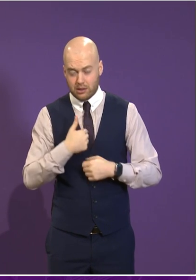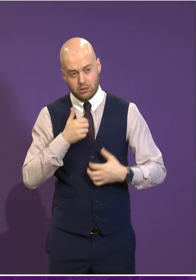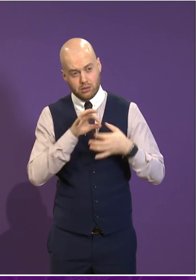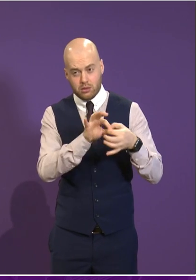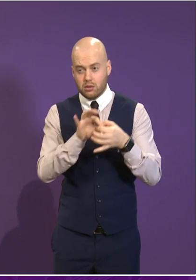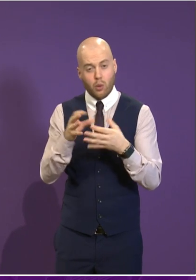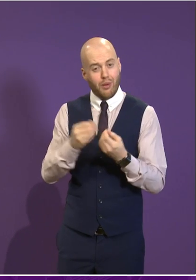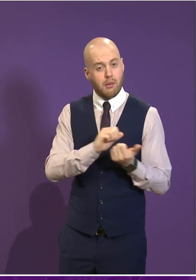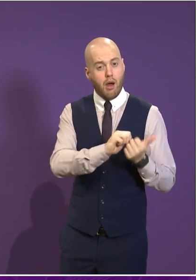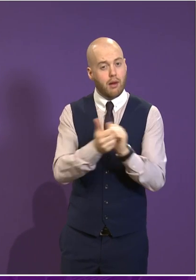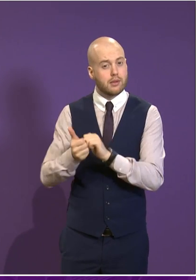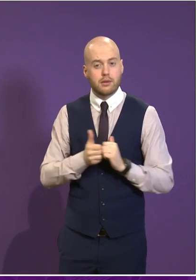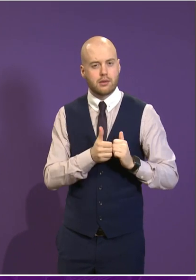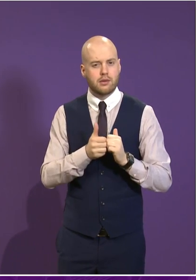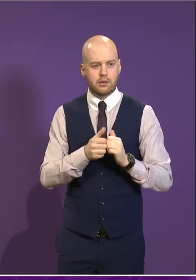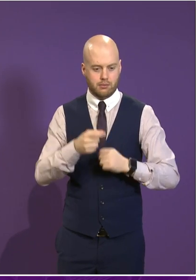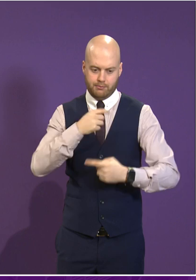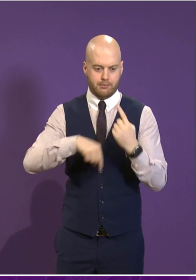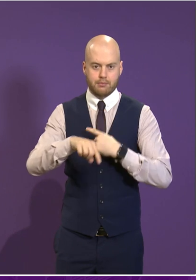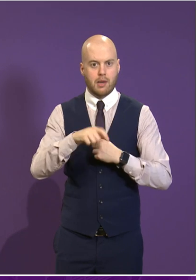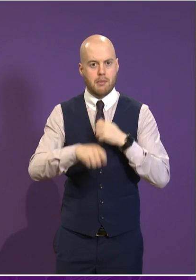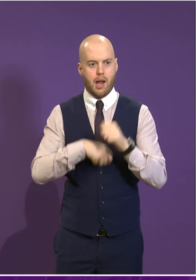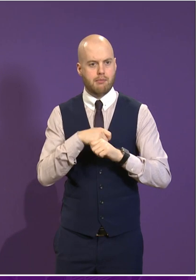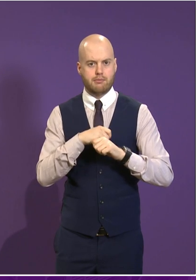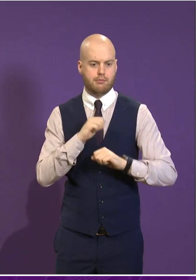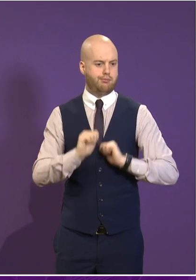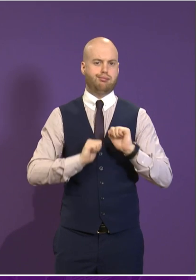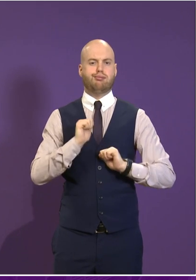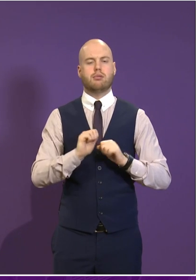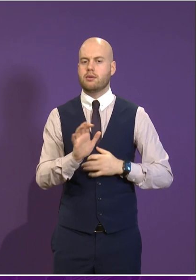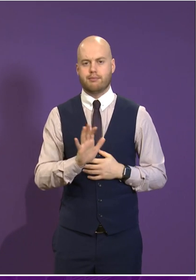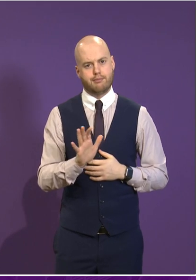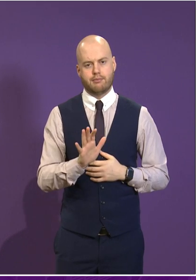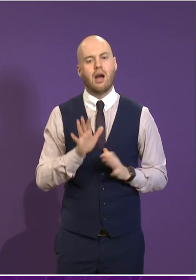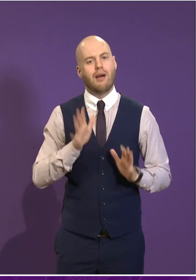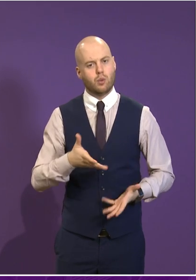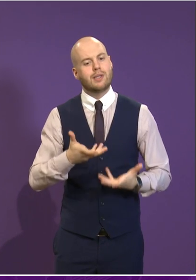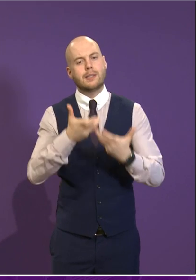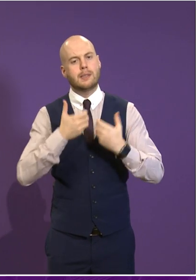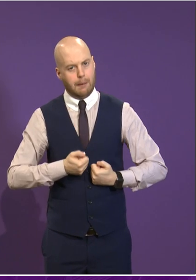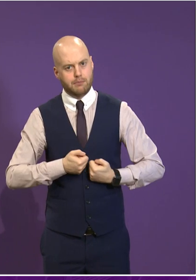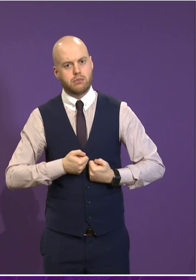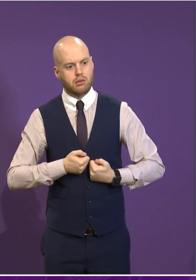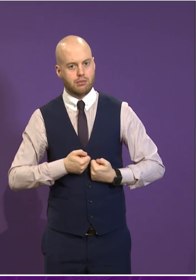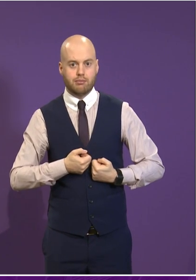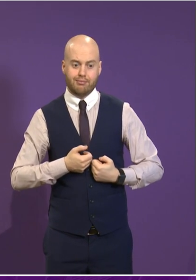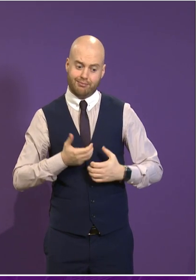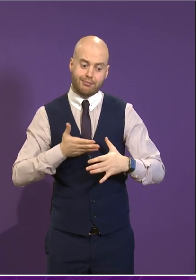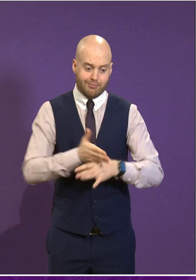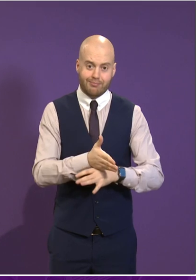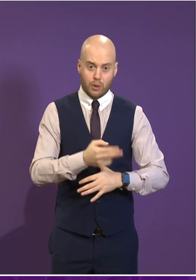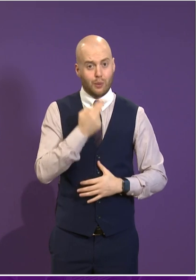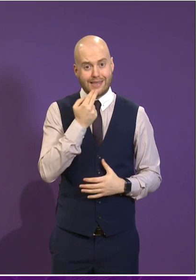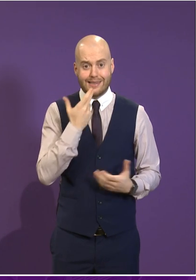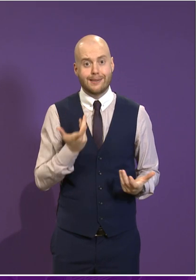none of us are defensive about this, that we all accept that there is more to do, that we